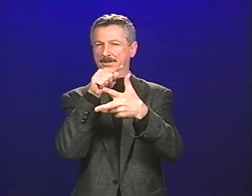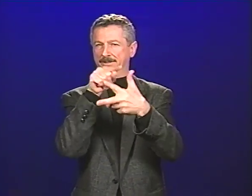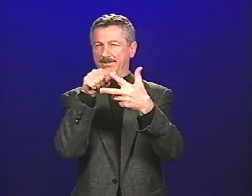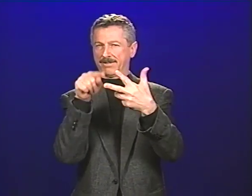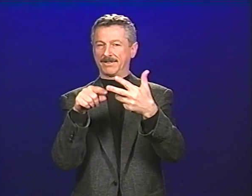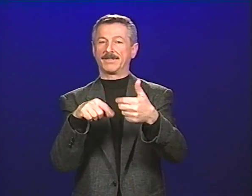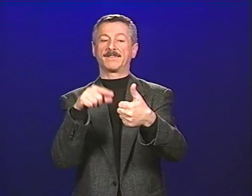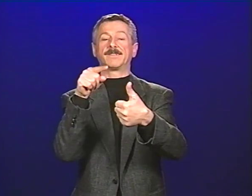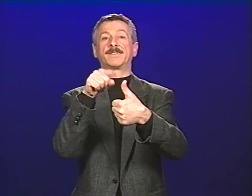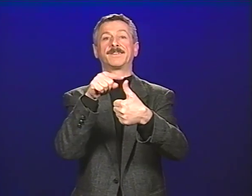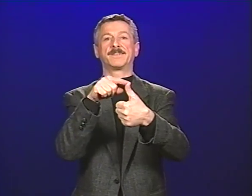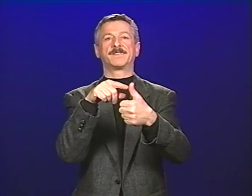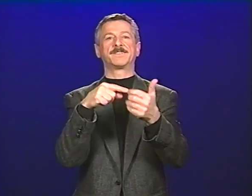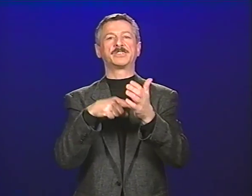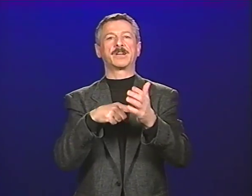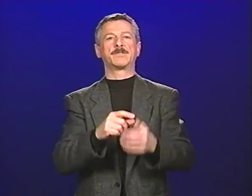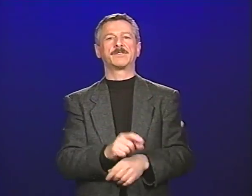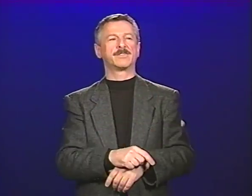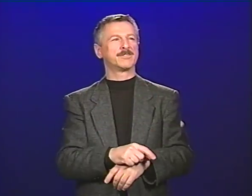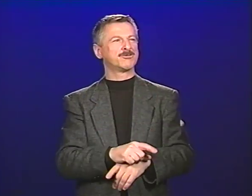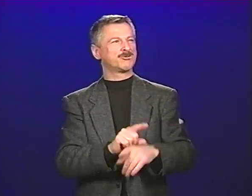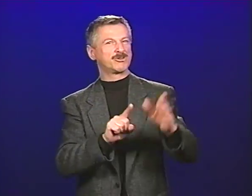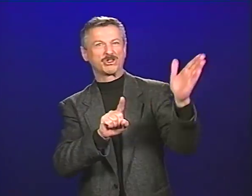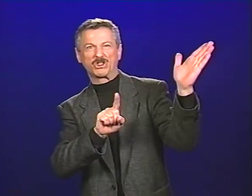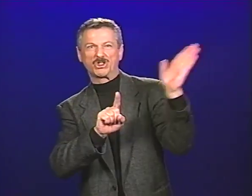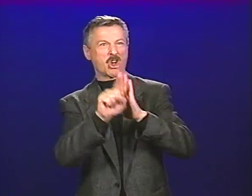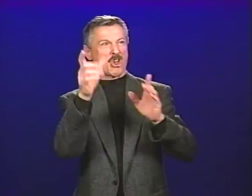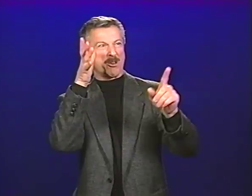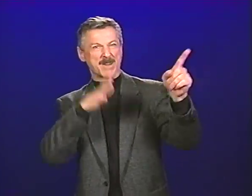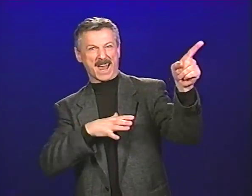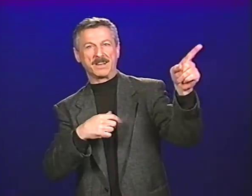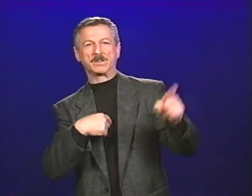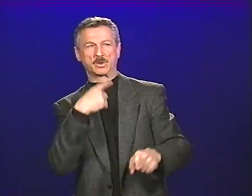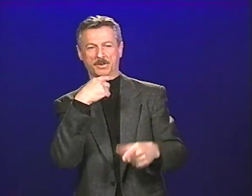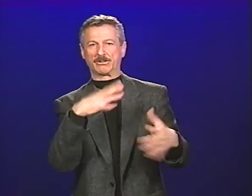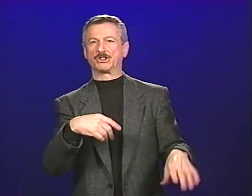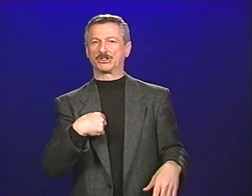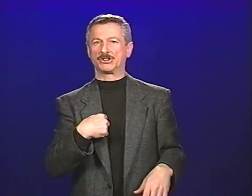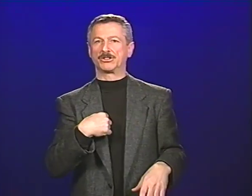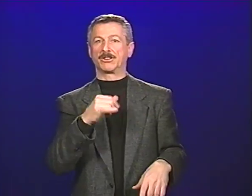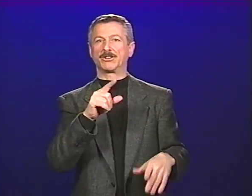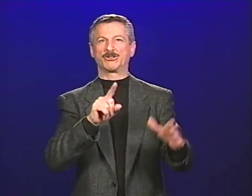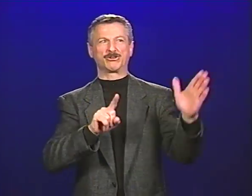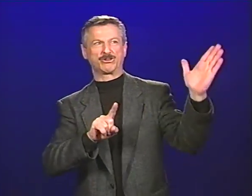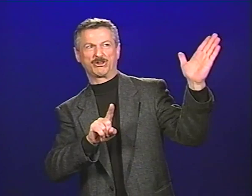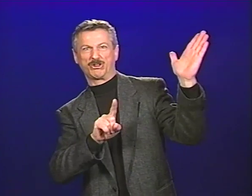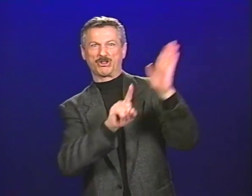and I'll be describing each of these functions. In the sentence, I told the very tall man,